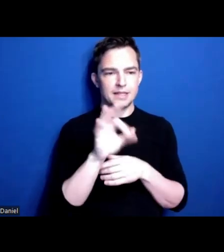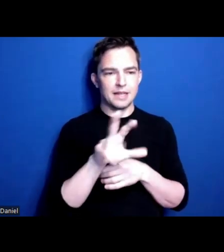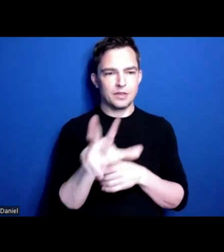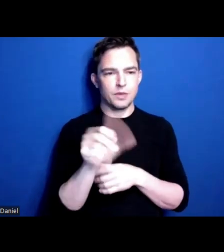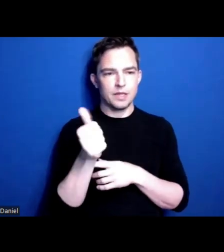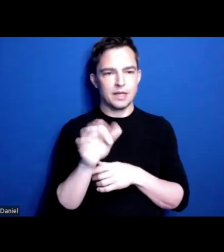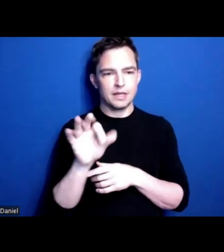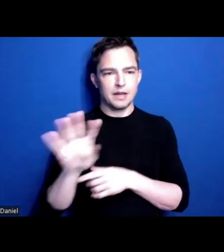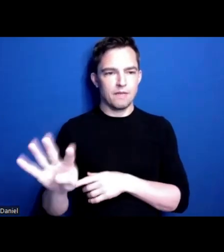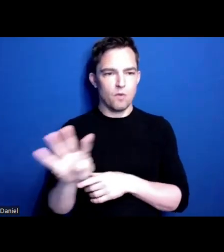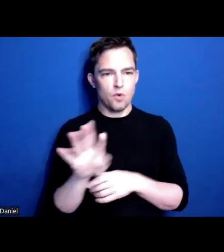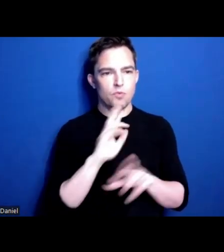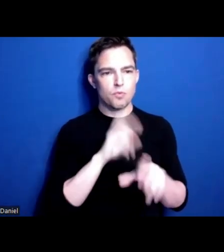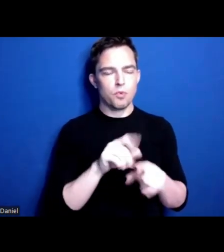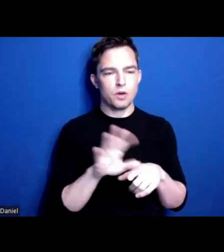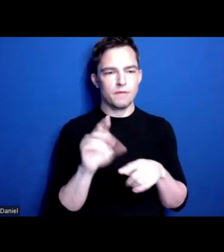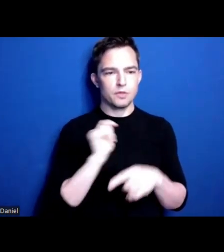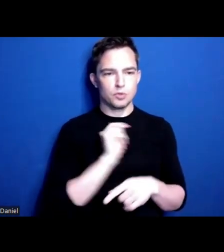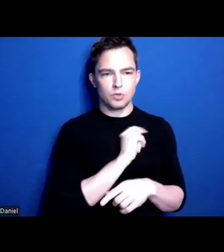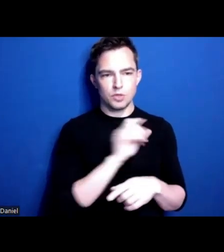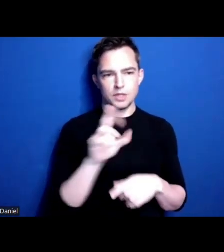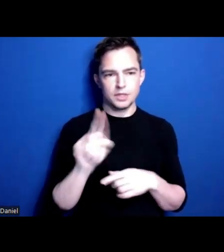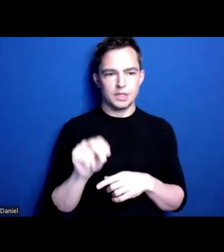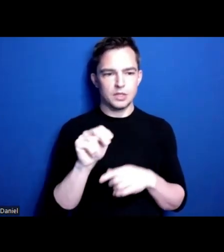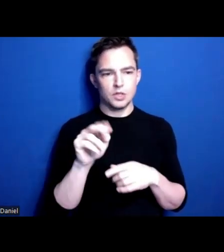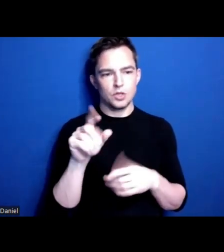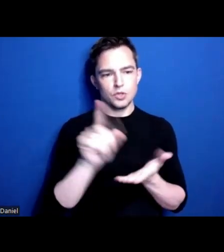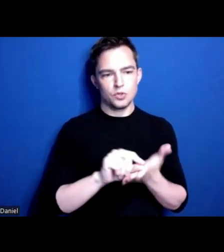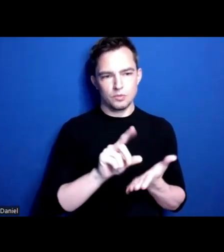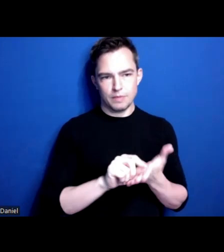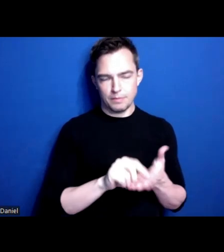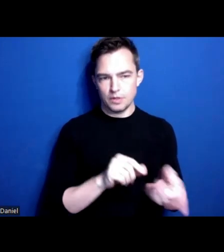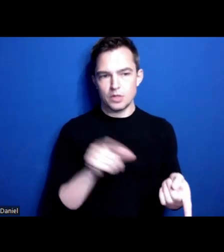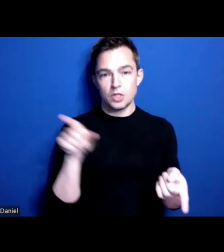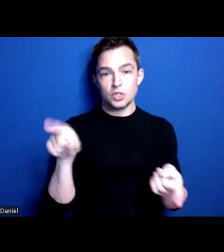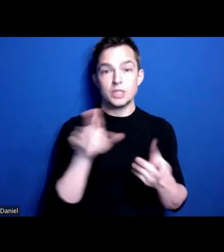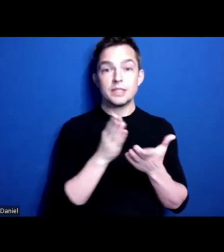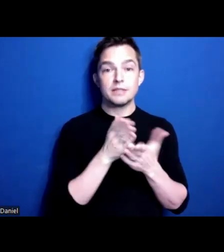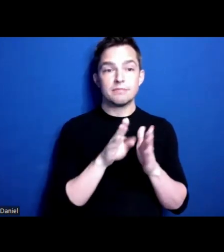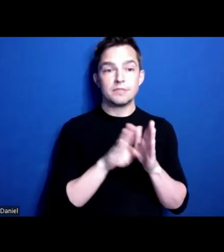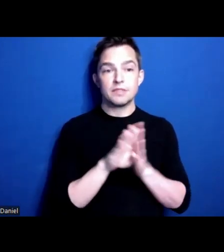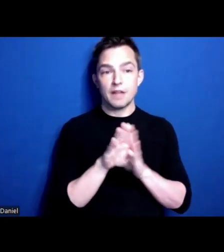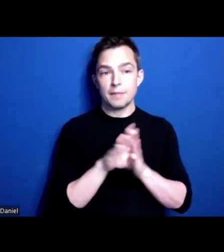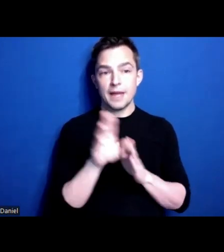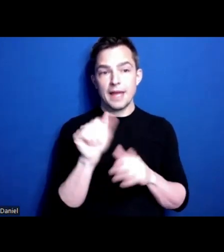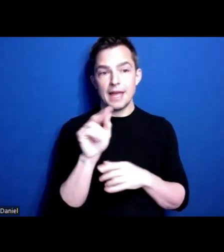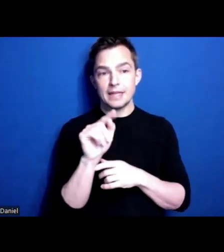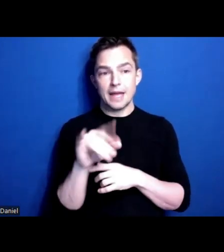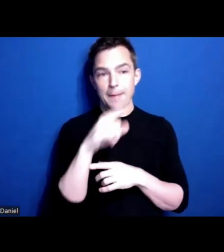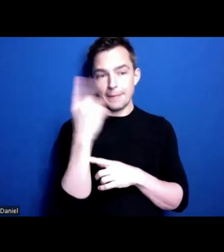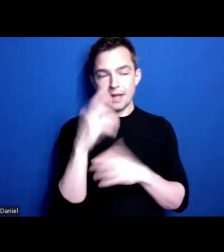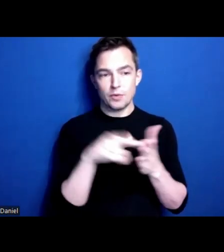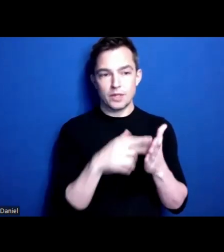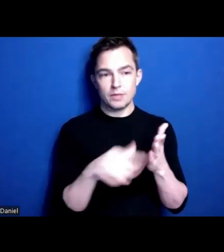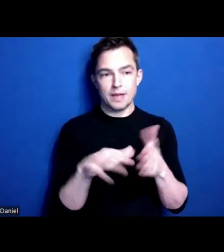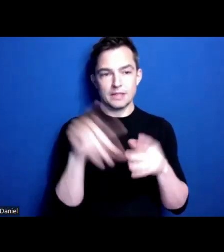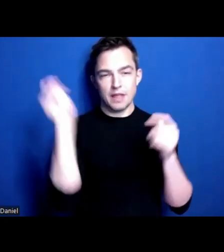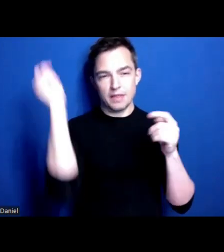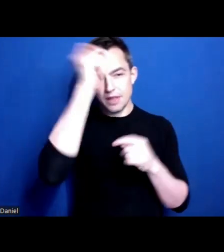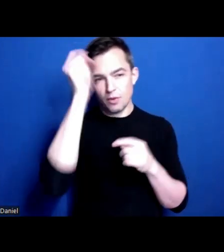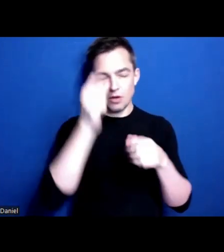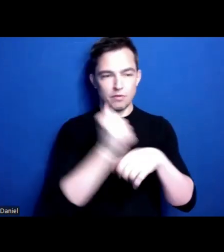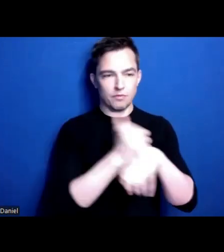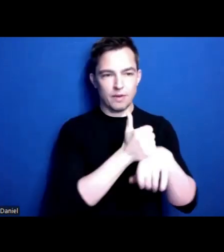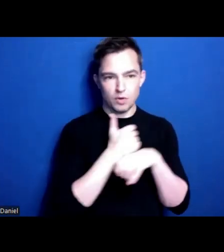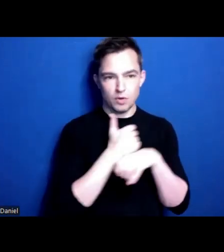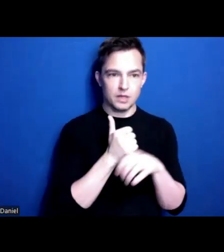1993-1994 reporting of the Toronto Sun newspaper. She developed anti-Black racism as a theoretical framework that centers on